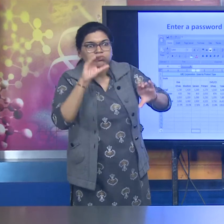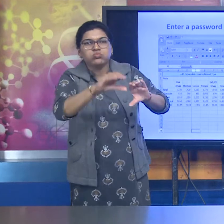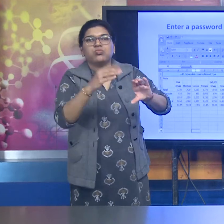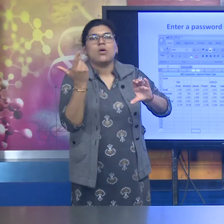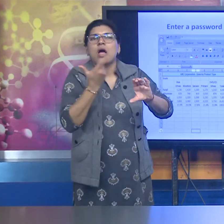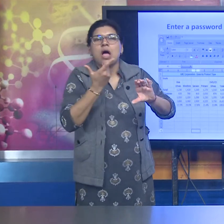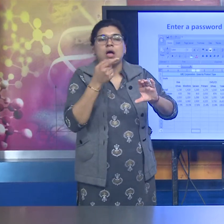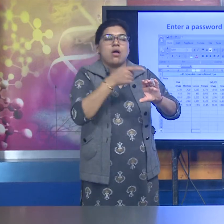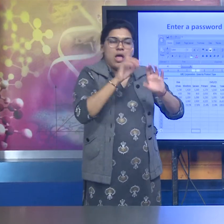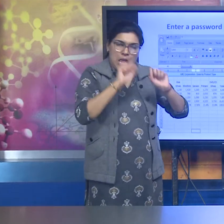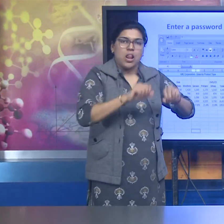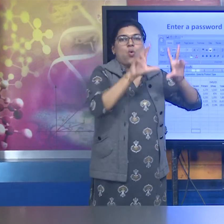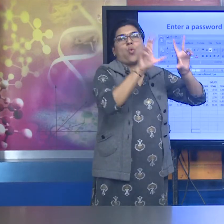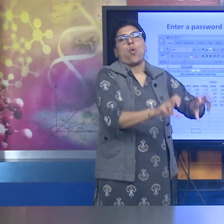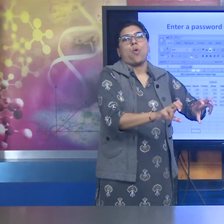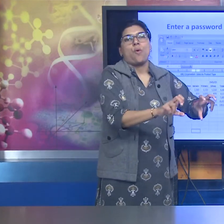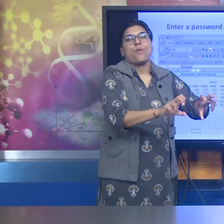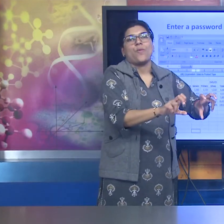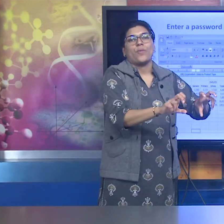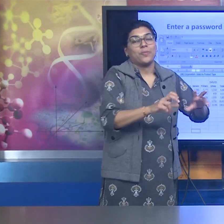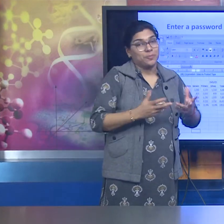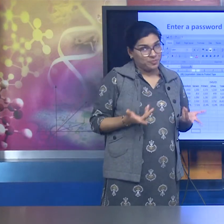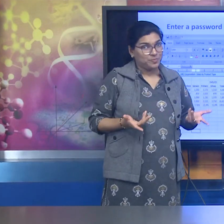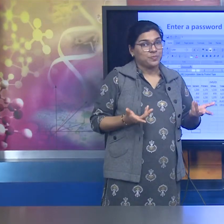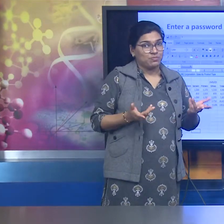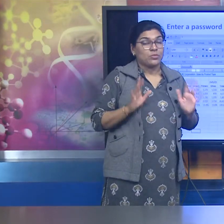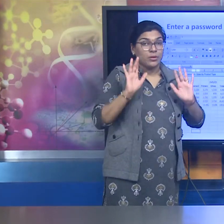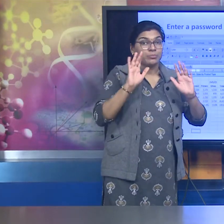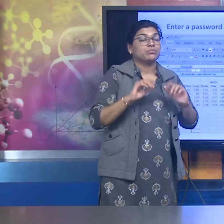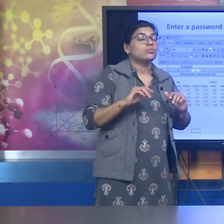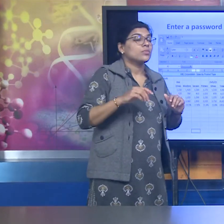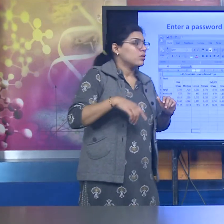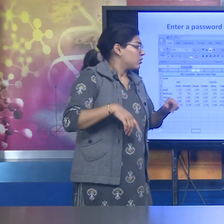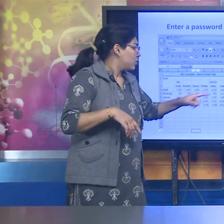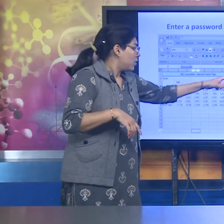you want to delete in the particular sheet.